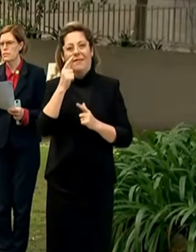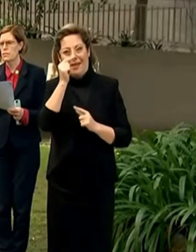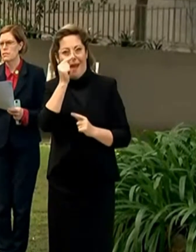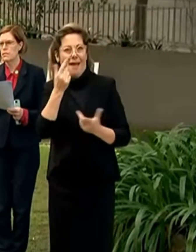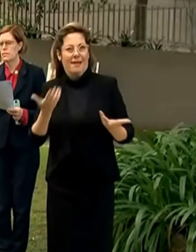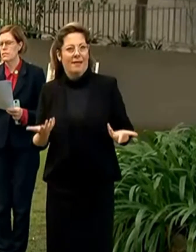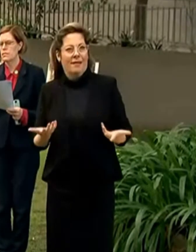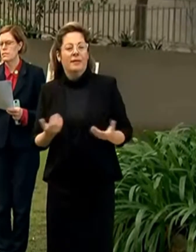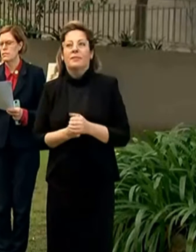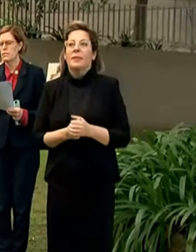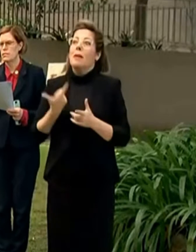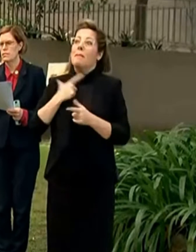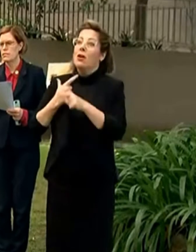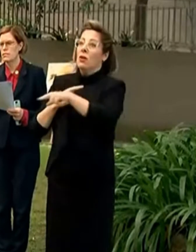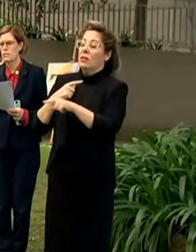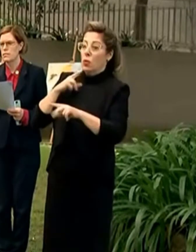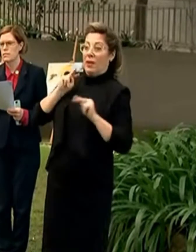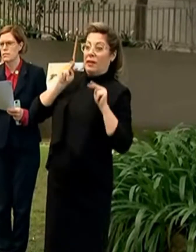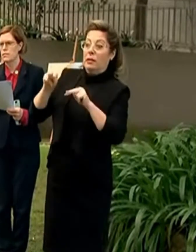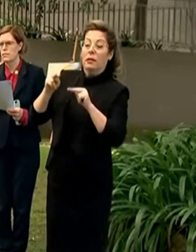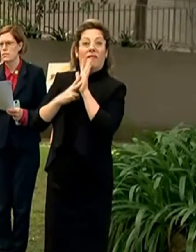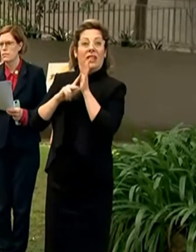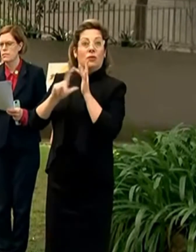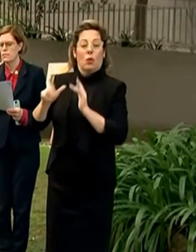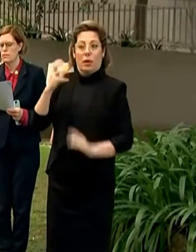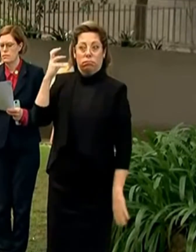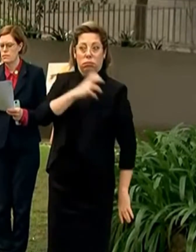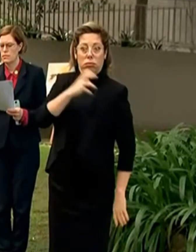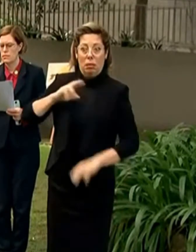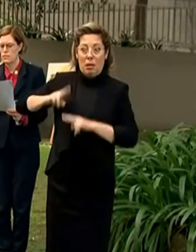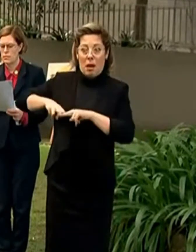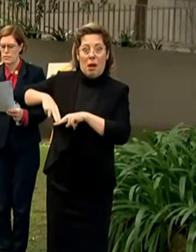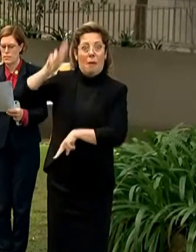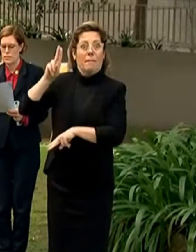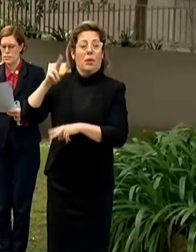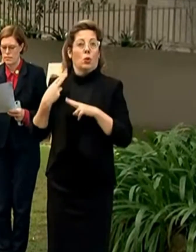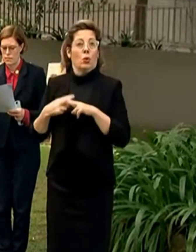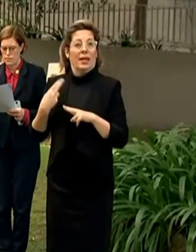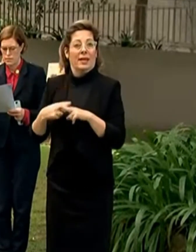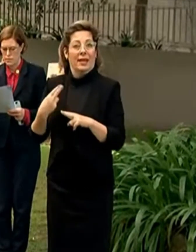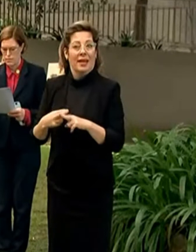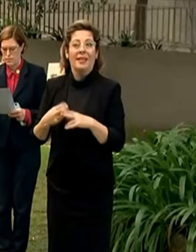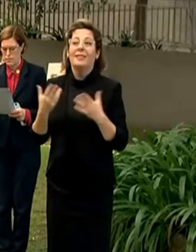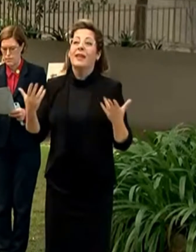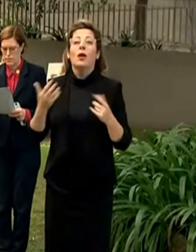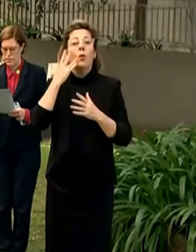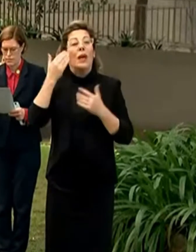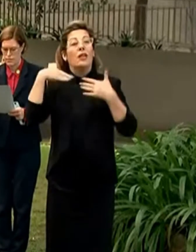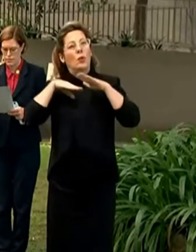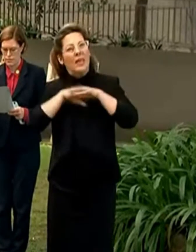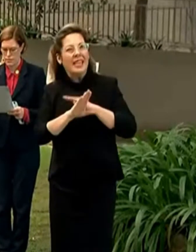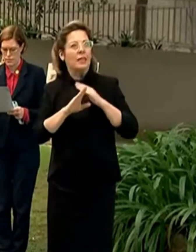Victoria and given the rate of community transmission in New South Wales, that whether you're in an enclosed space and you can't guarantee